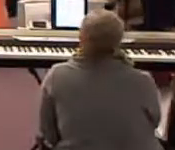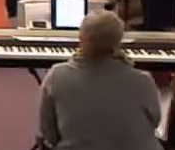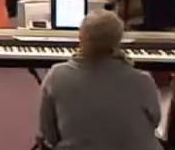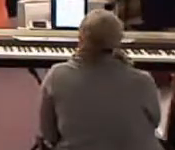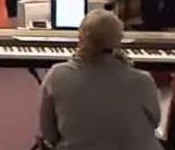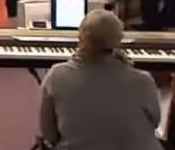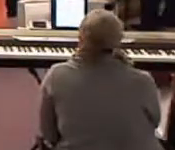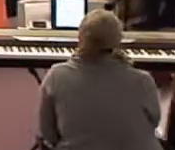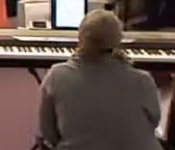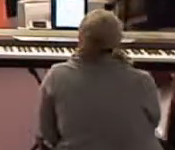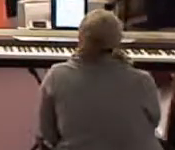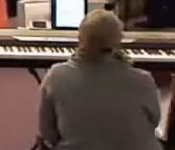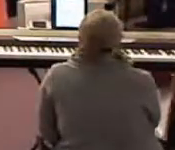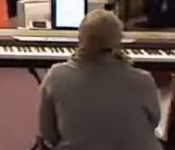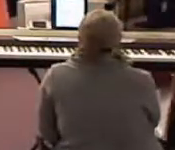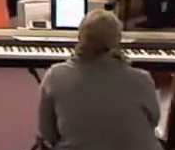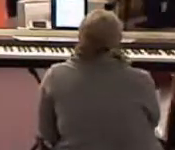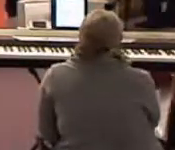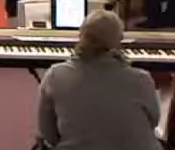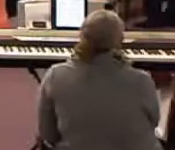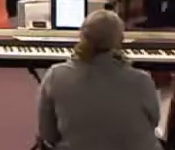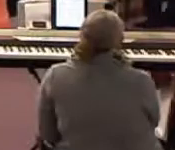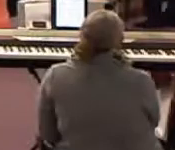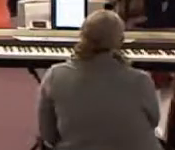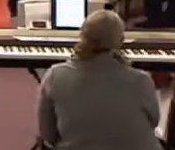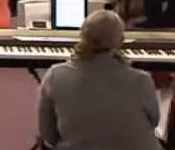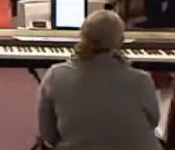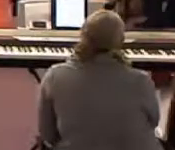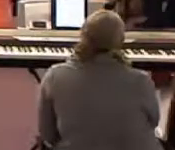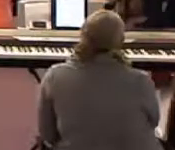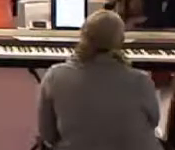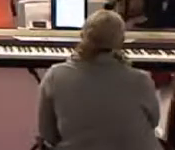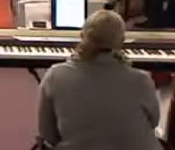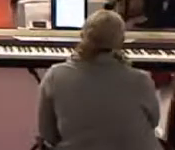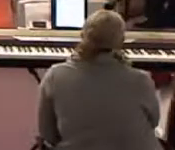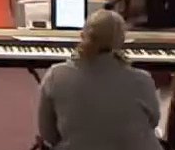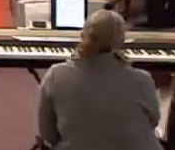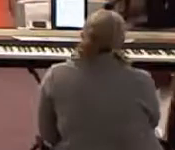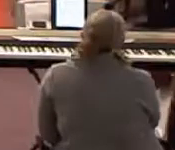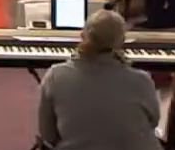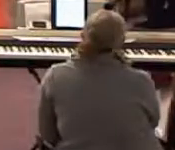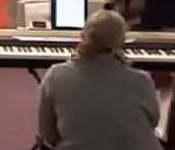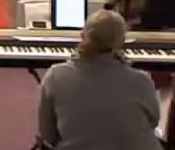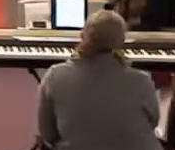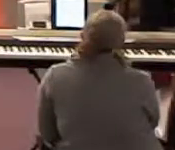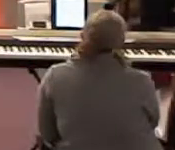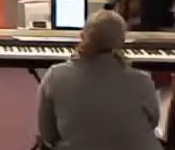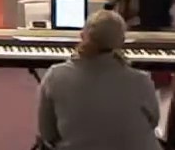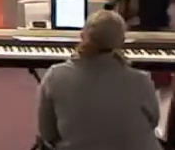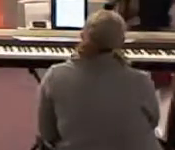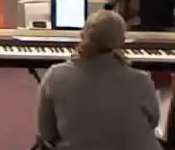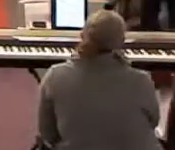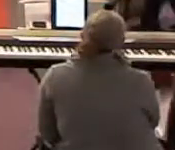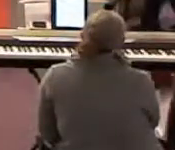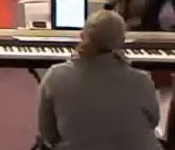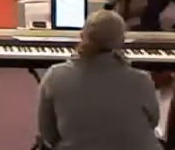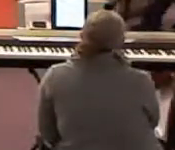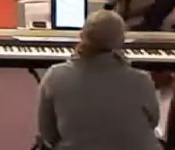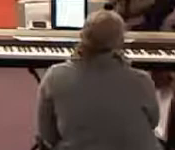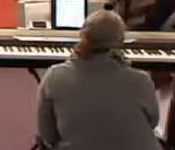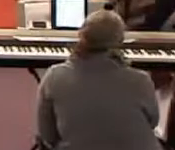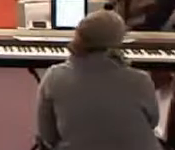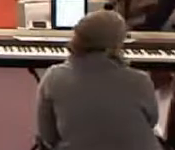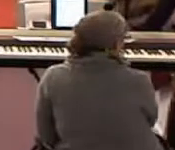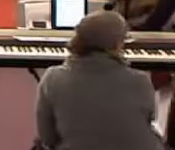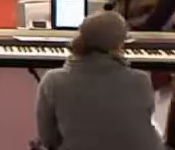Well, we're going to receive our pastor to this pulpit here at this time. And we